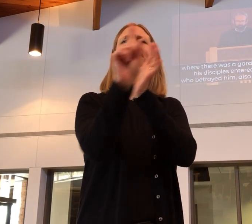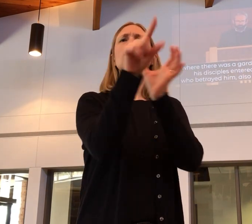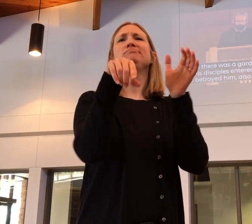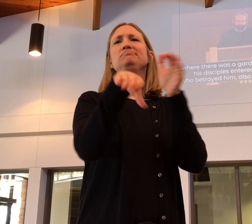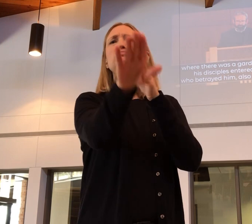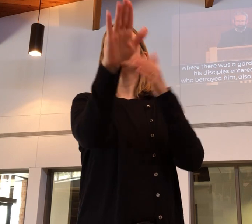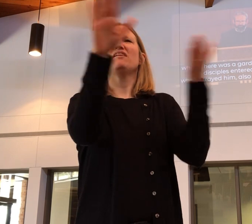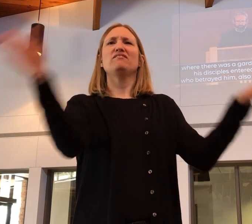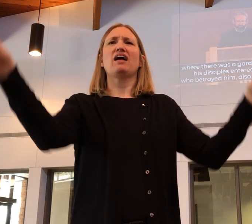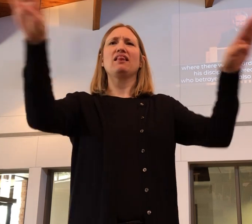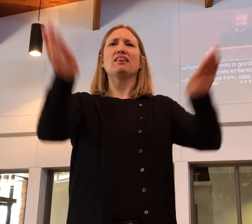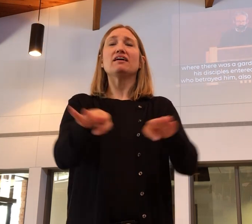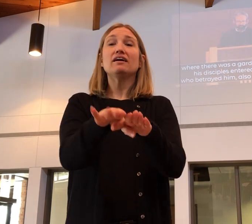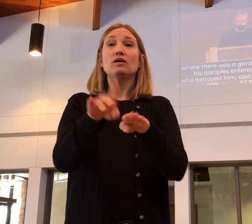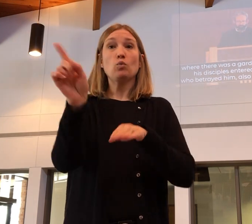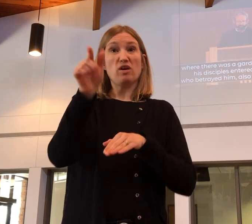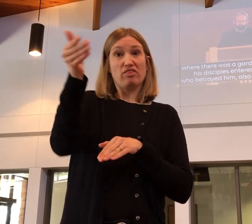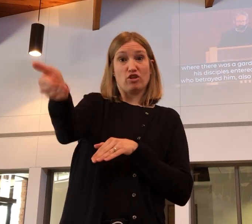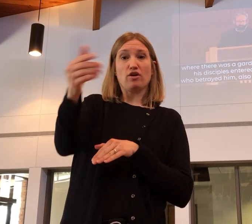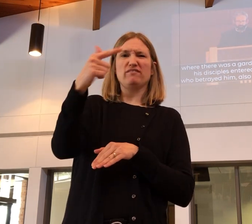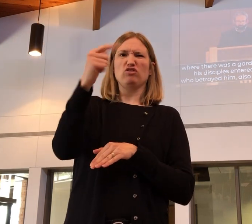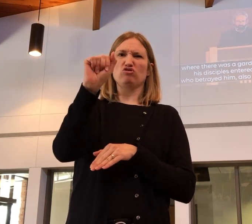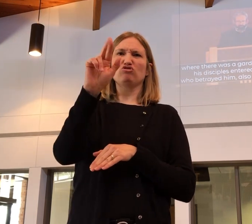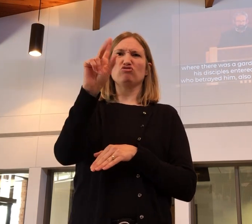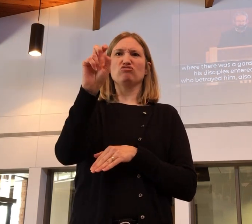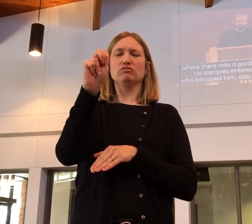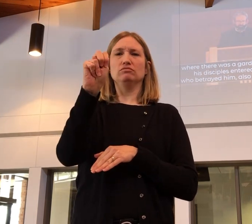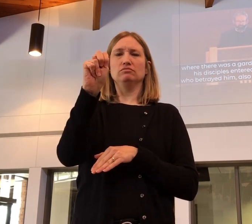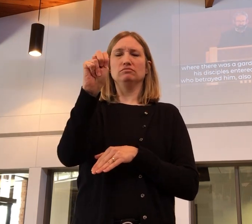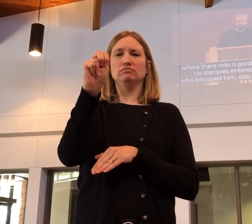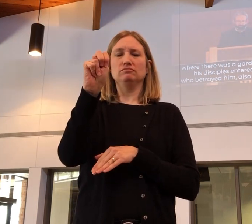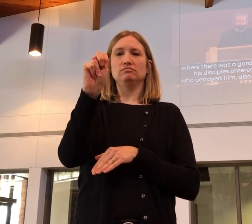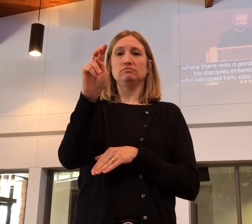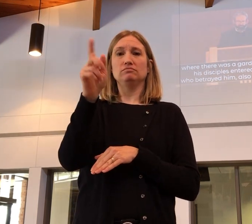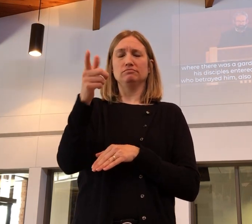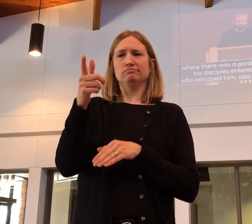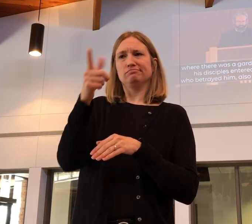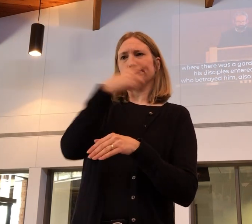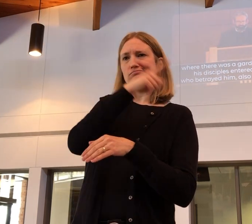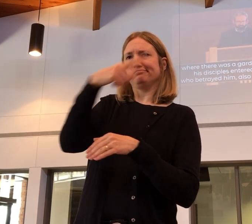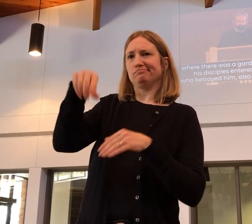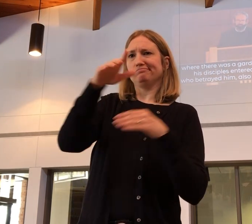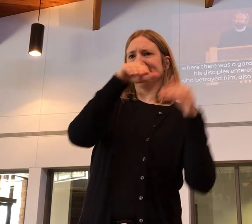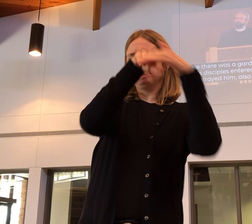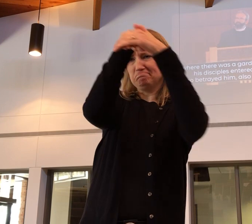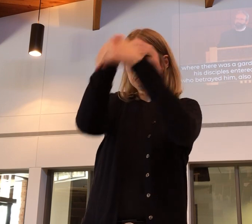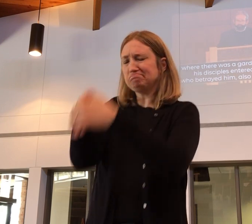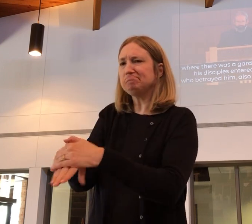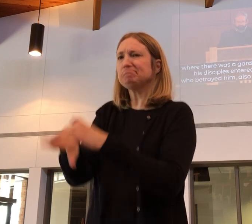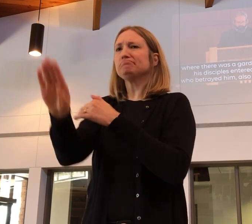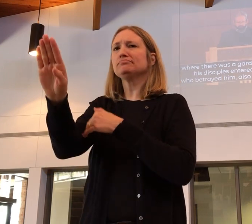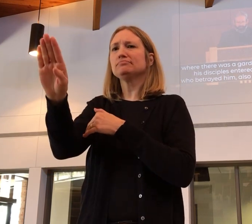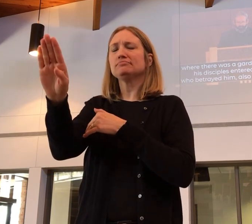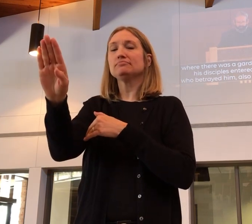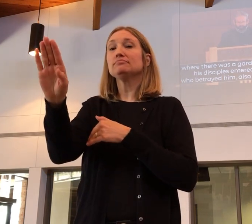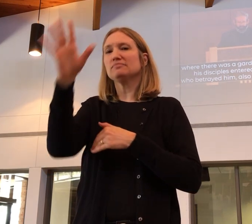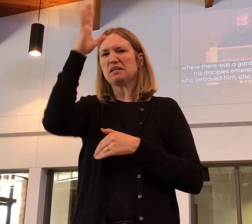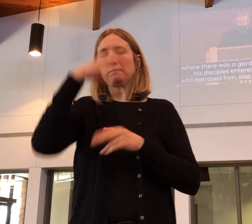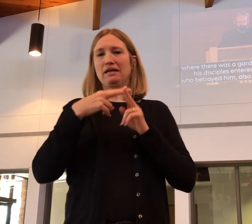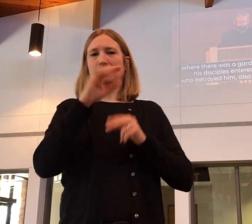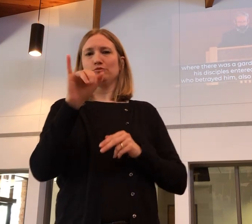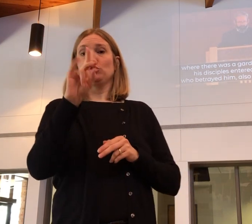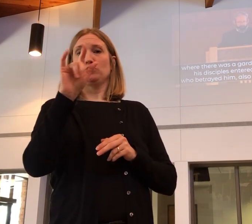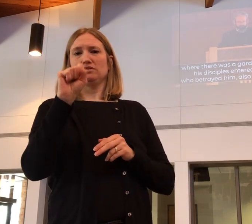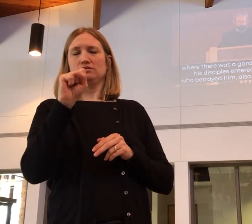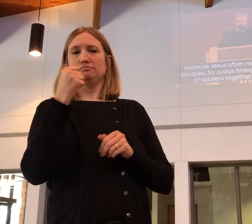to a place where there was a garden, which he and his disciples entered. Now Judas, who had betrayed